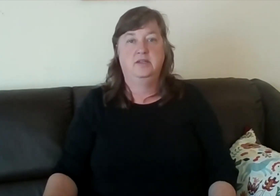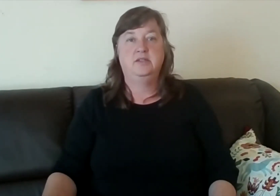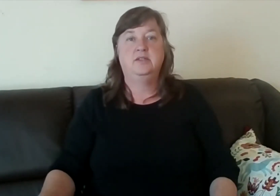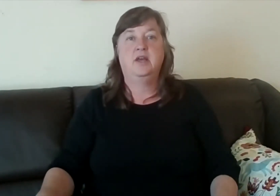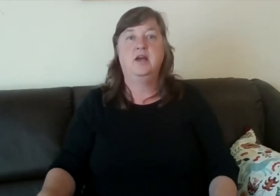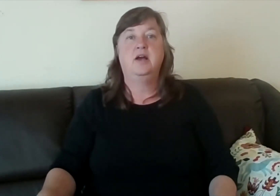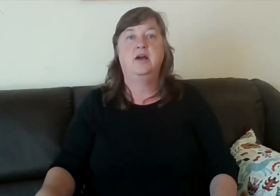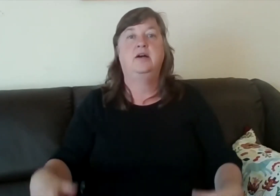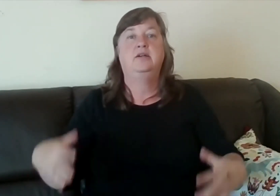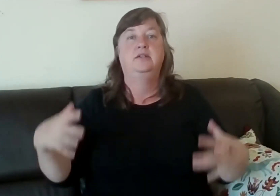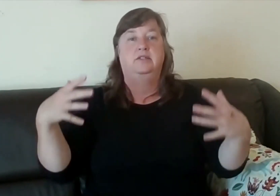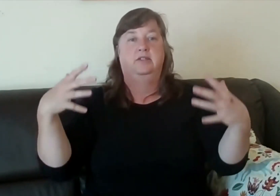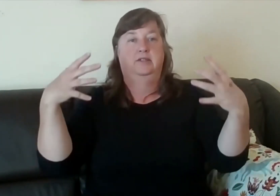is,